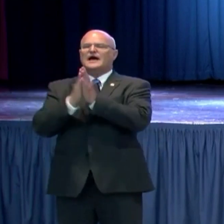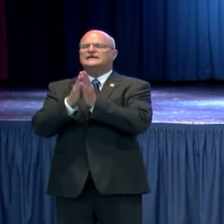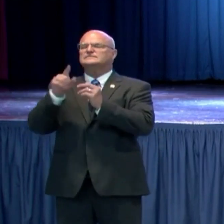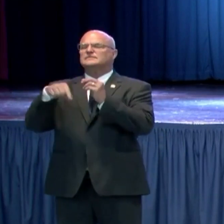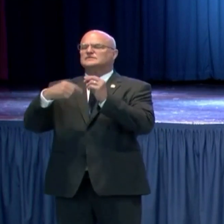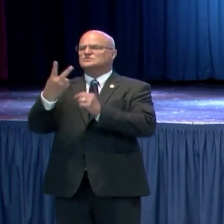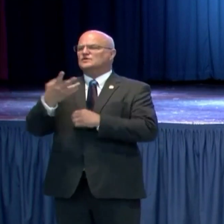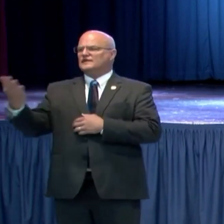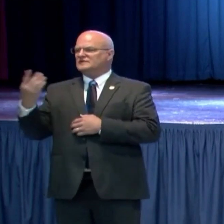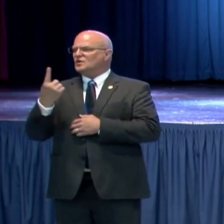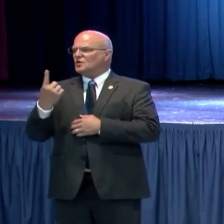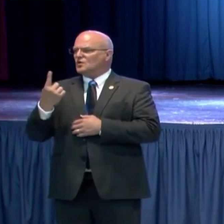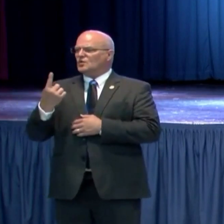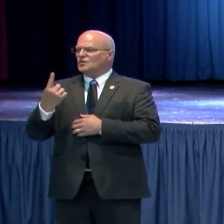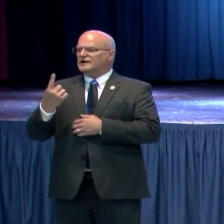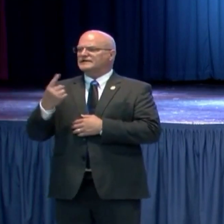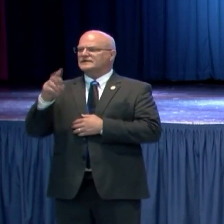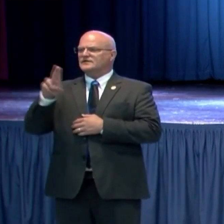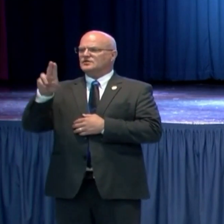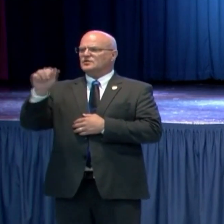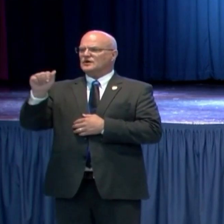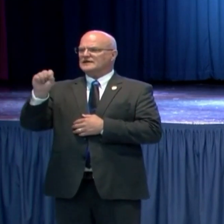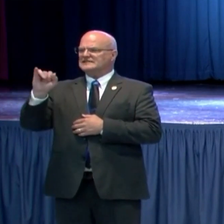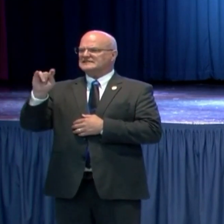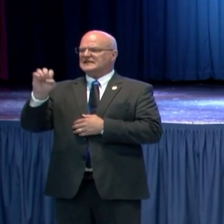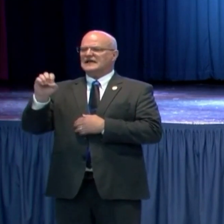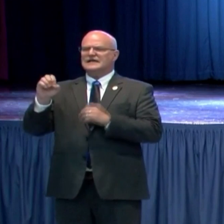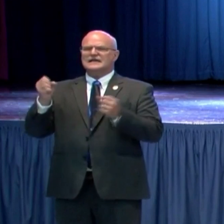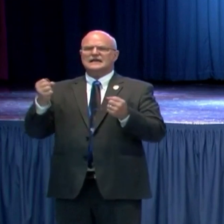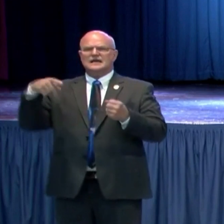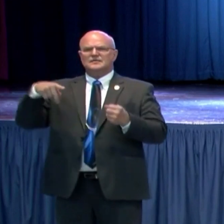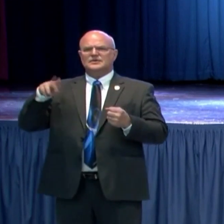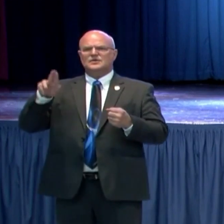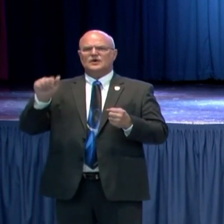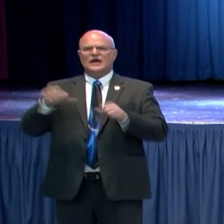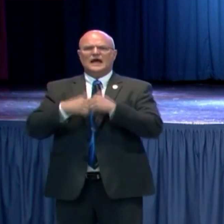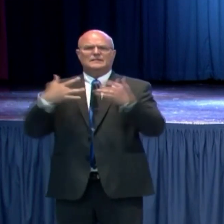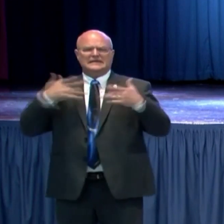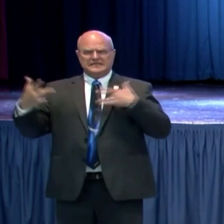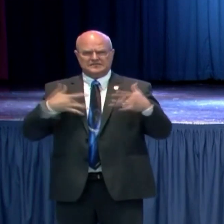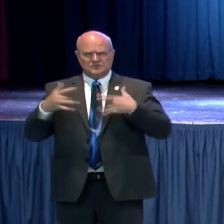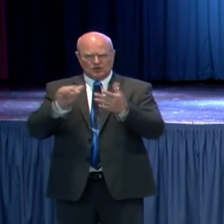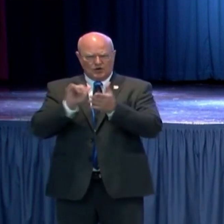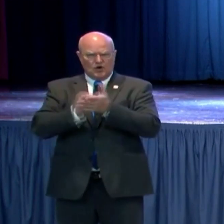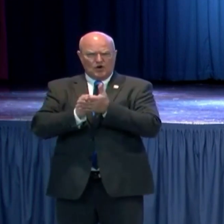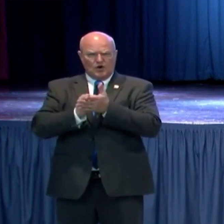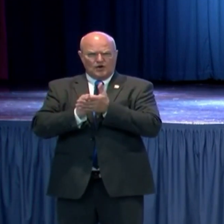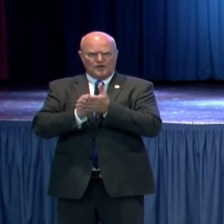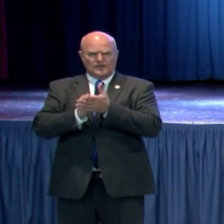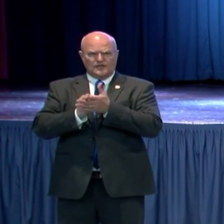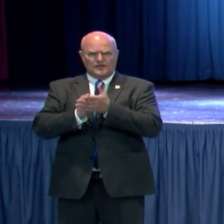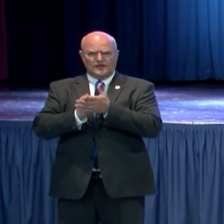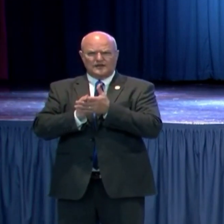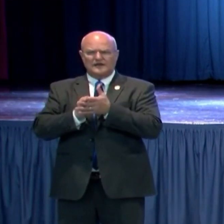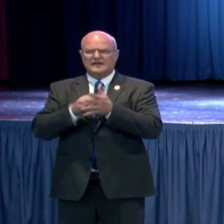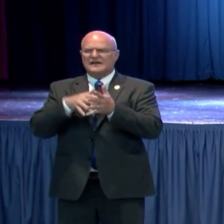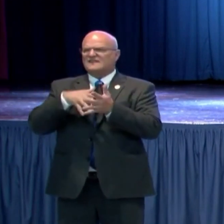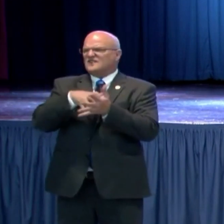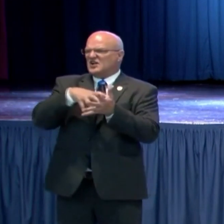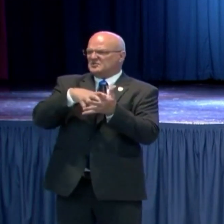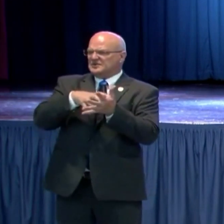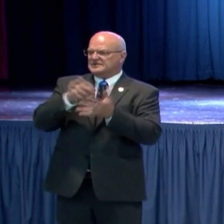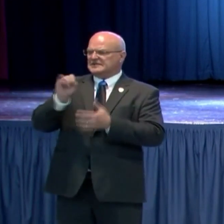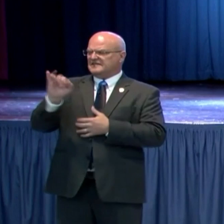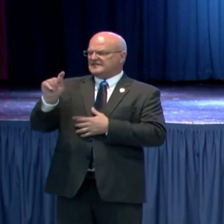areas. Going back to the PUA site, how big of a concern is it the vulnerability of the site?